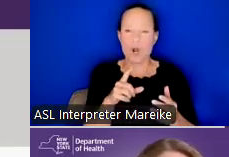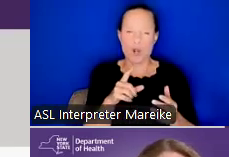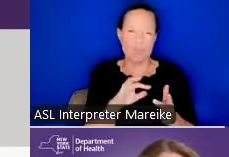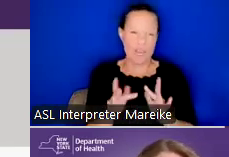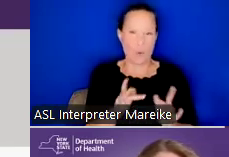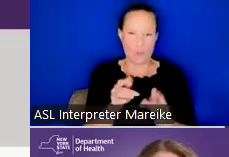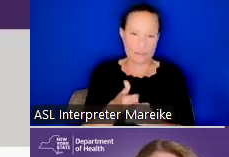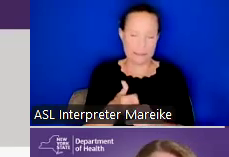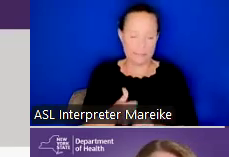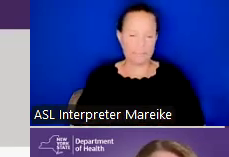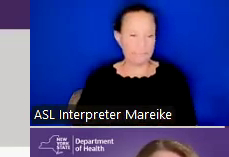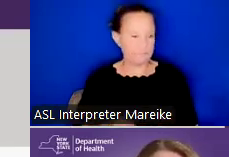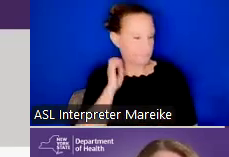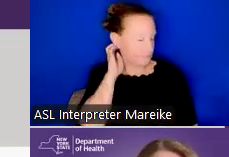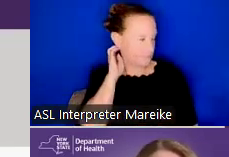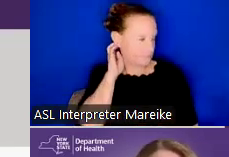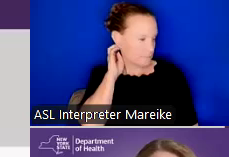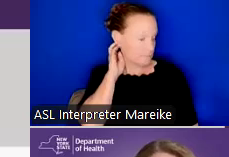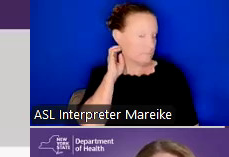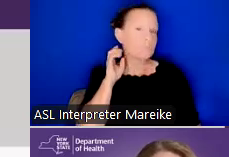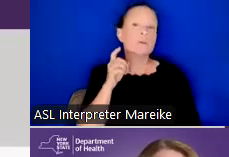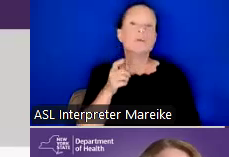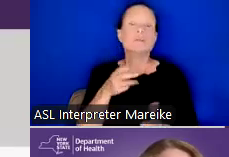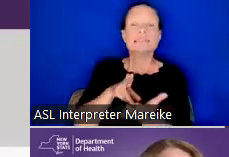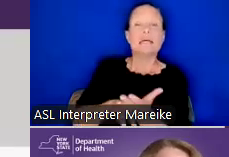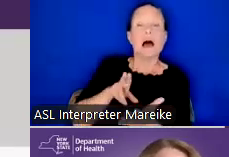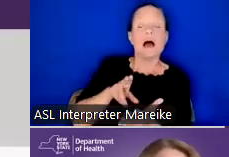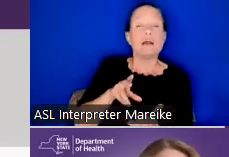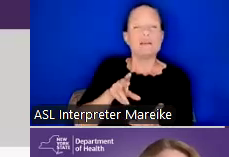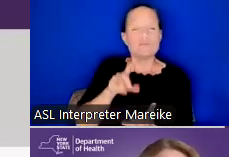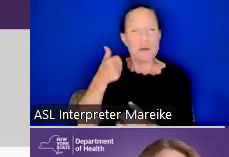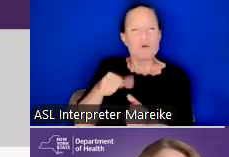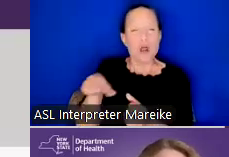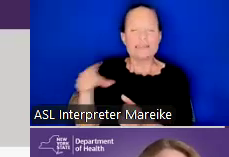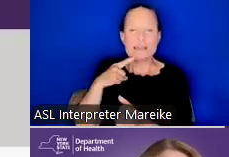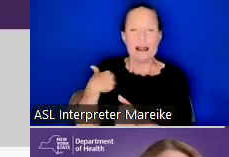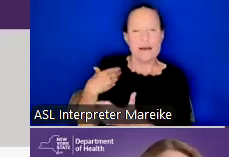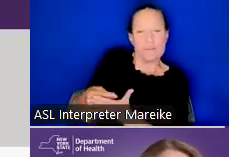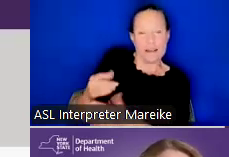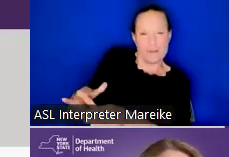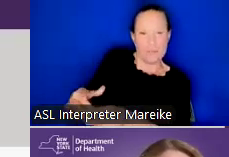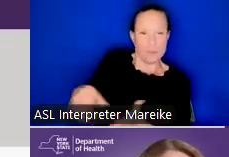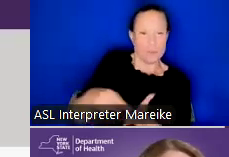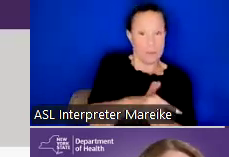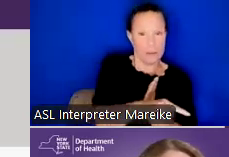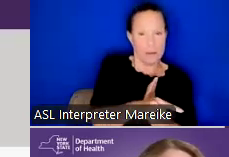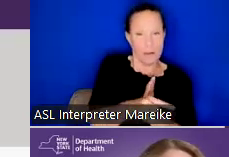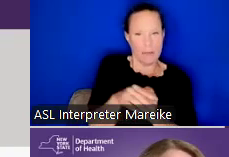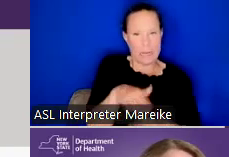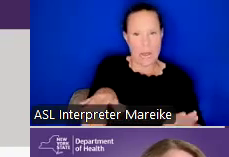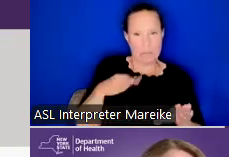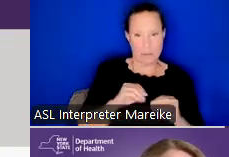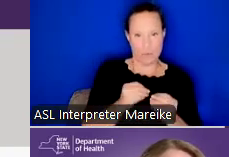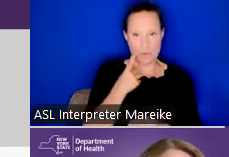network. And part of, signing on, I mentioned the capacity dollars, but also the network, the lead